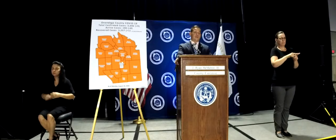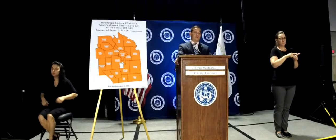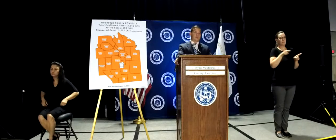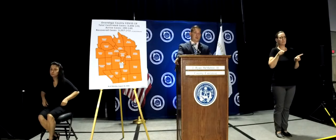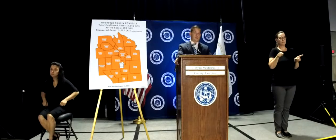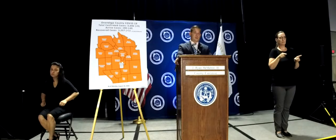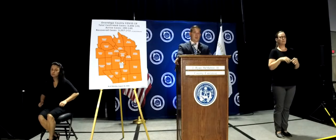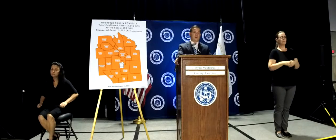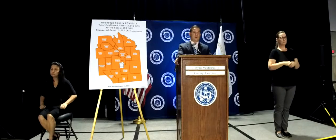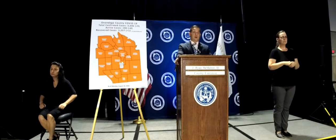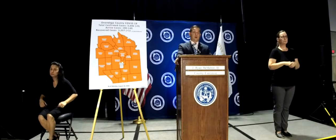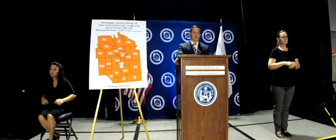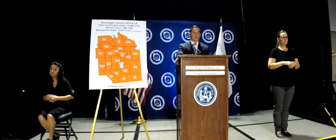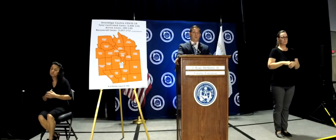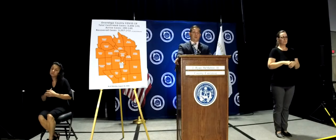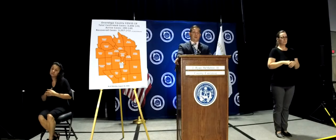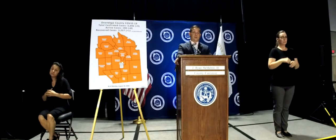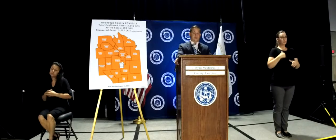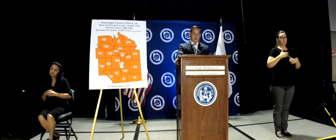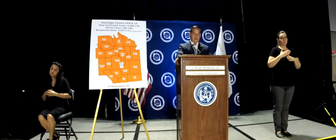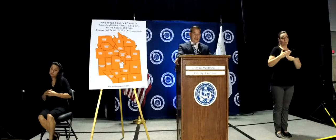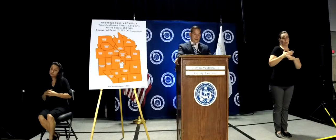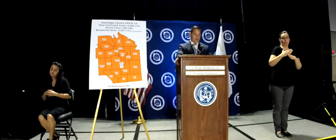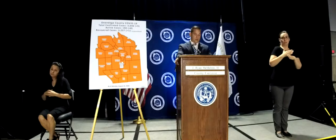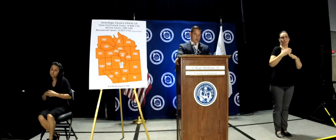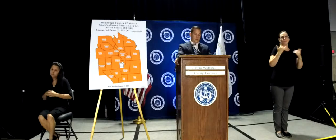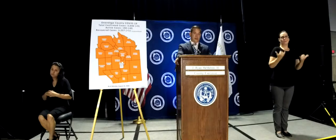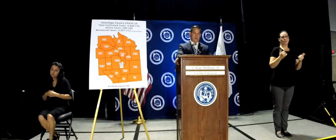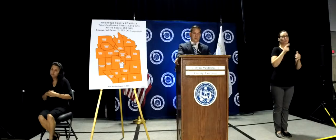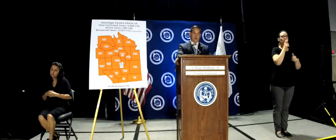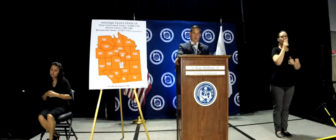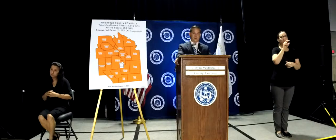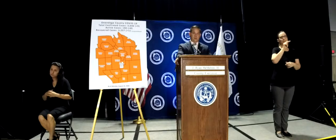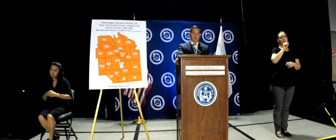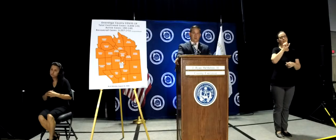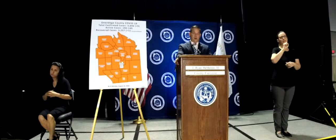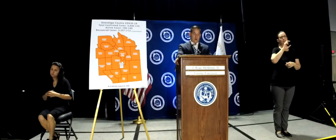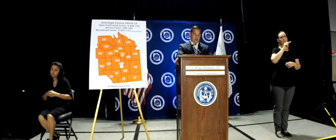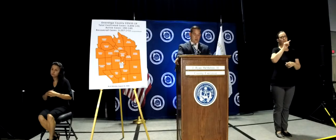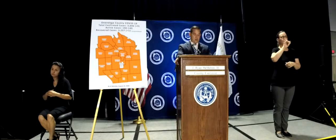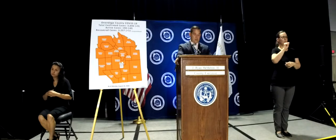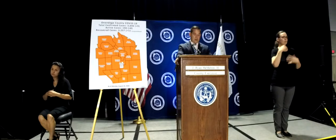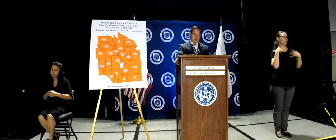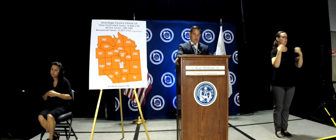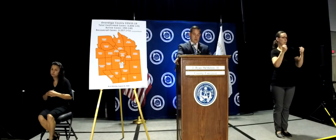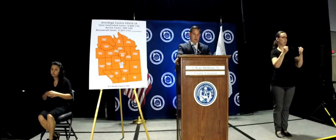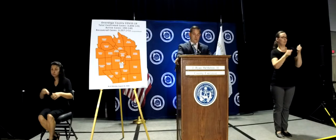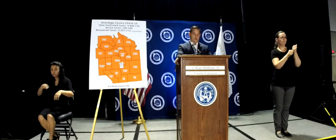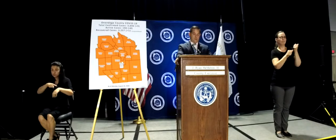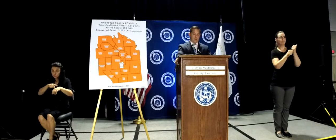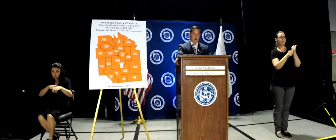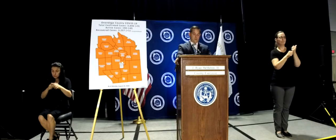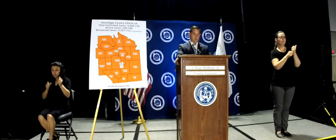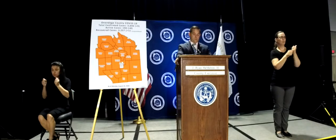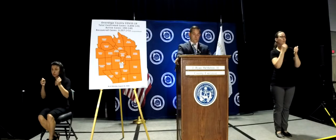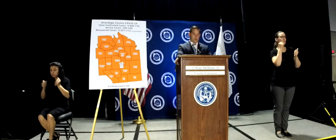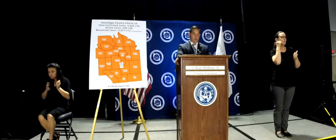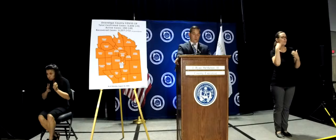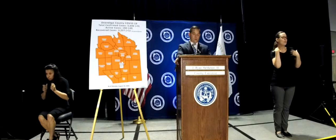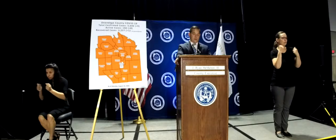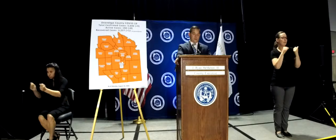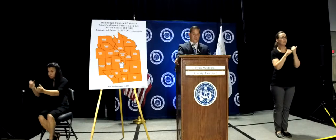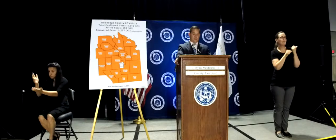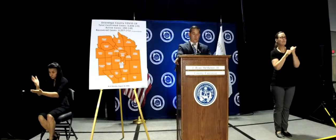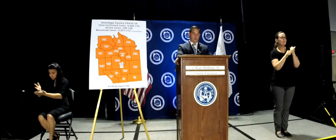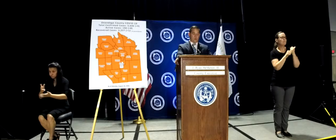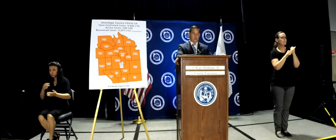will staff the site. There will be a doctor at each site, and then from there,